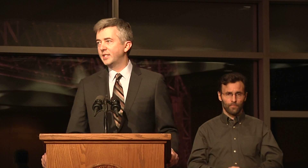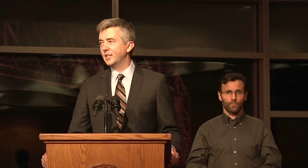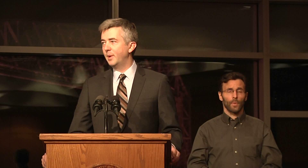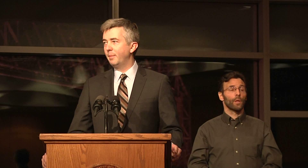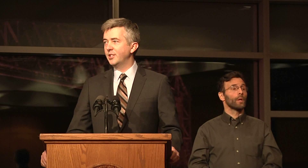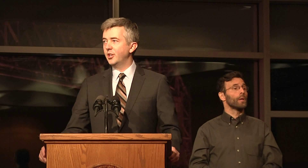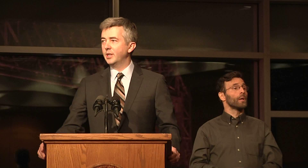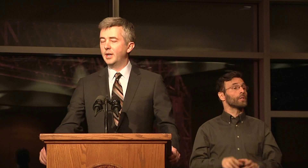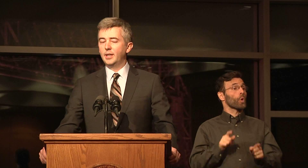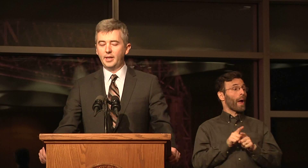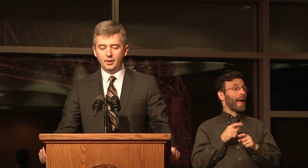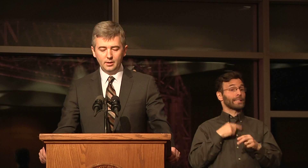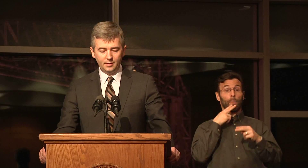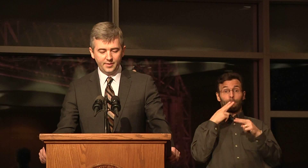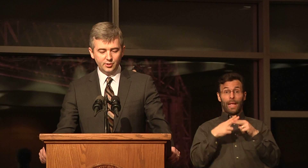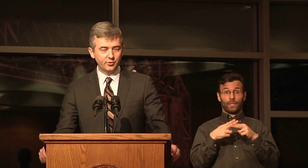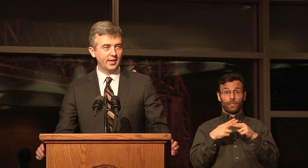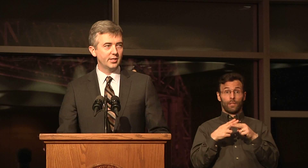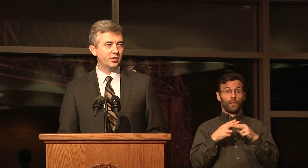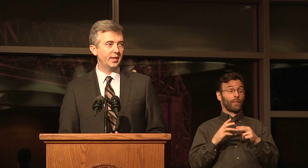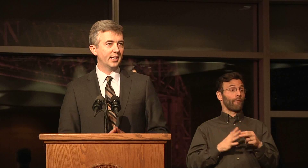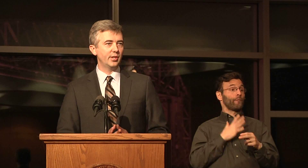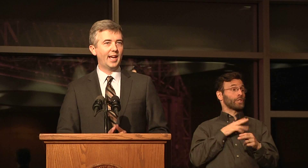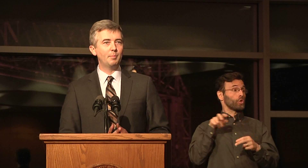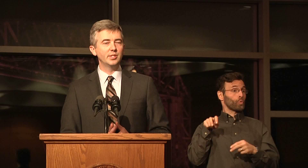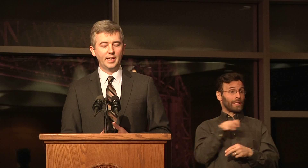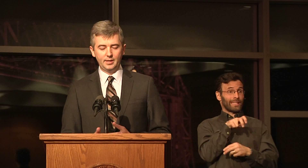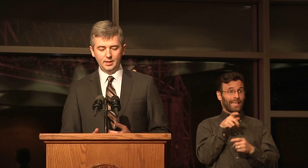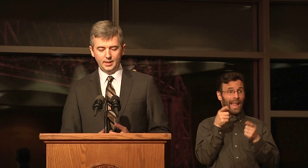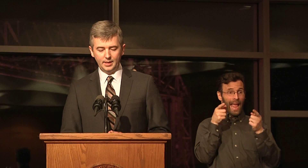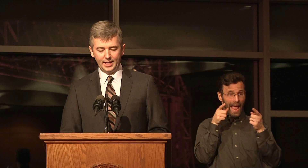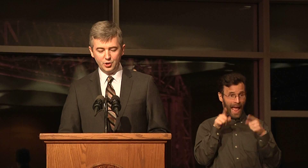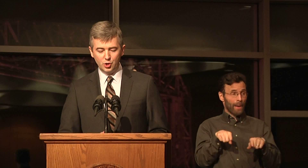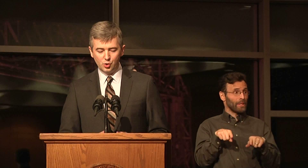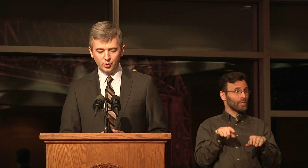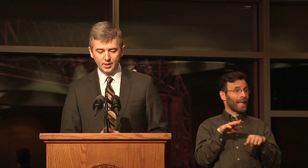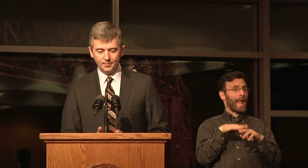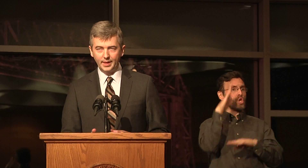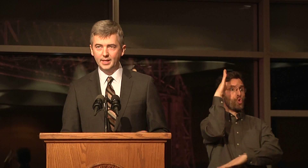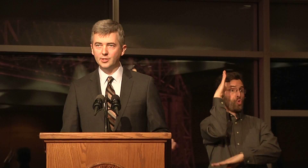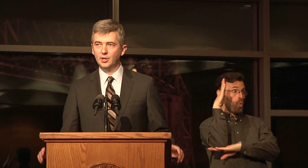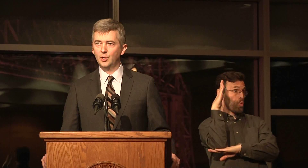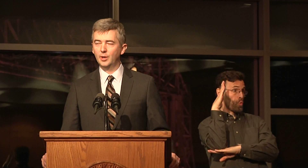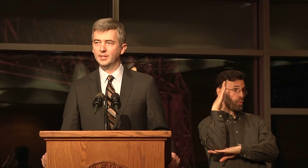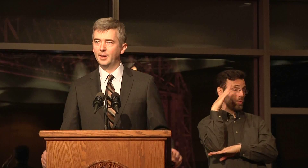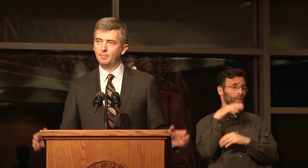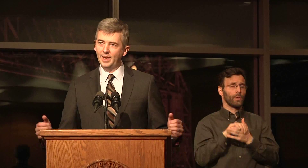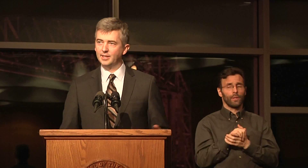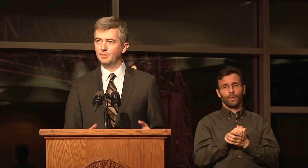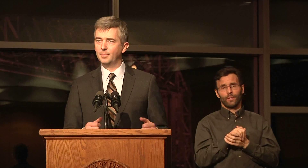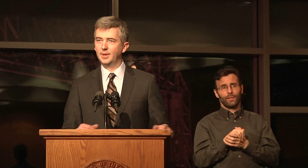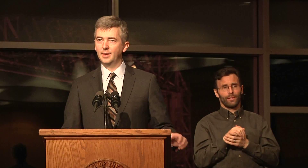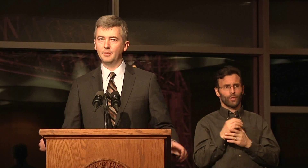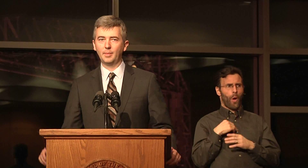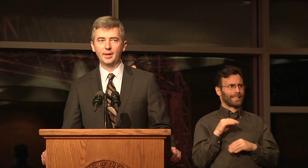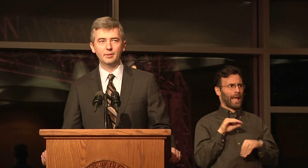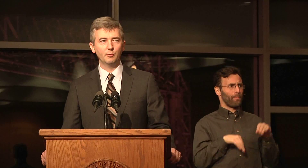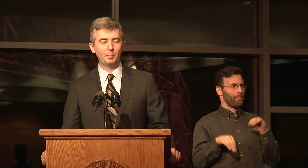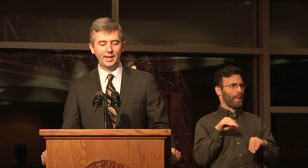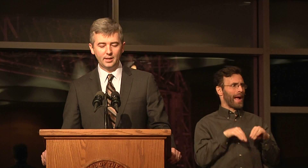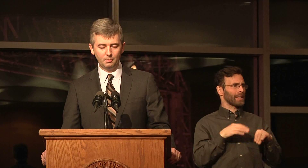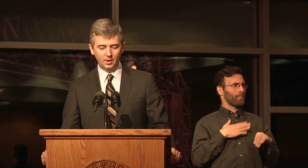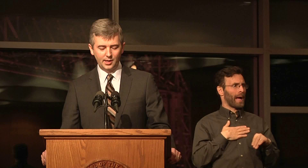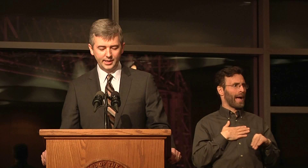So as has been mentioned, the official transition actually happens at noon, and so as I packed up